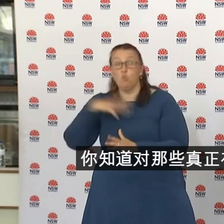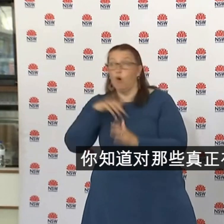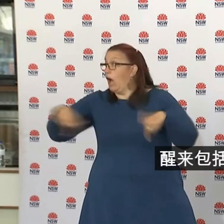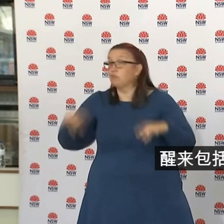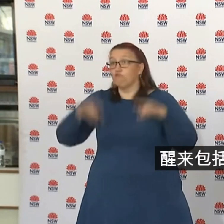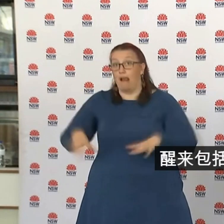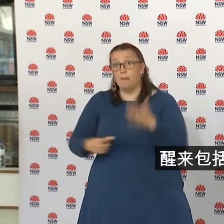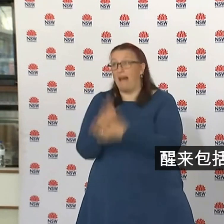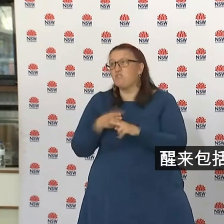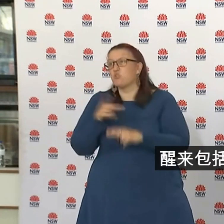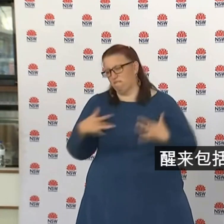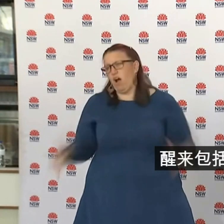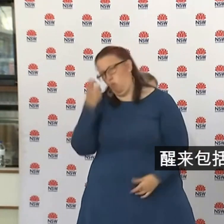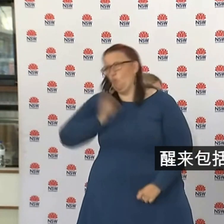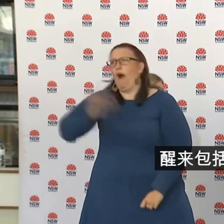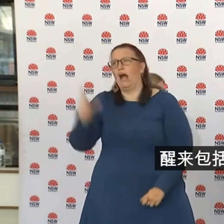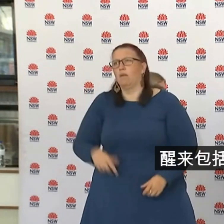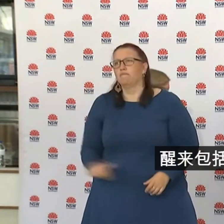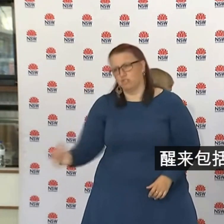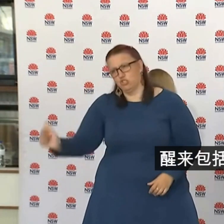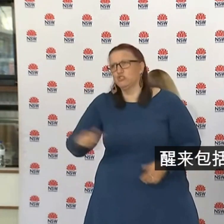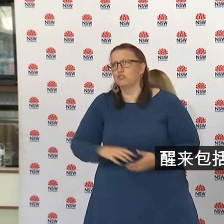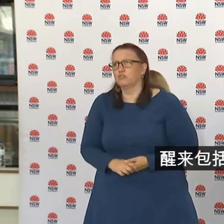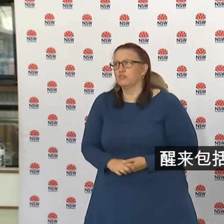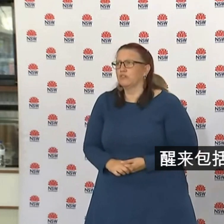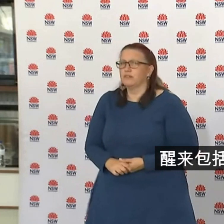think that way to wake up,